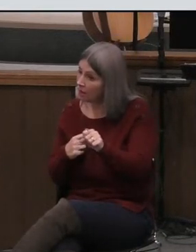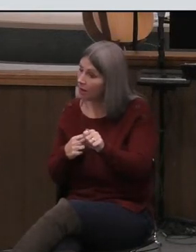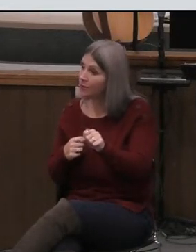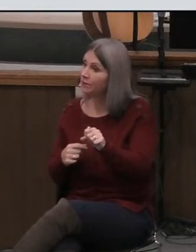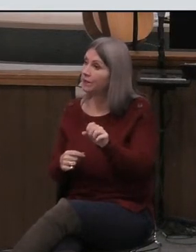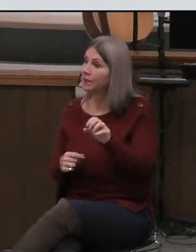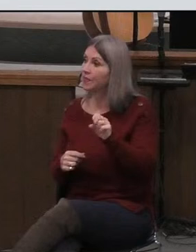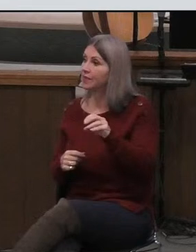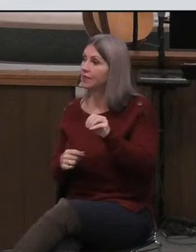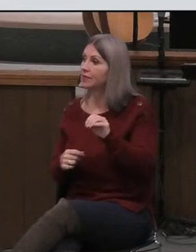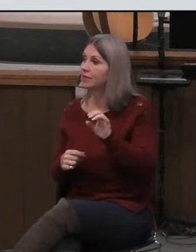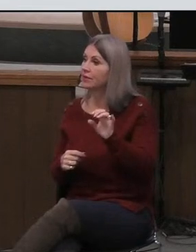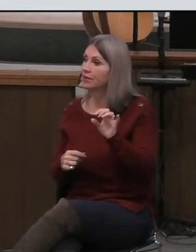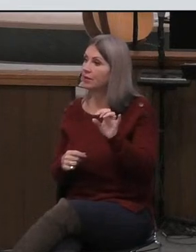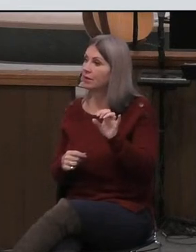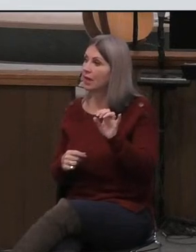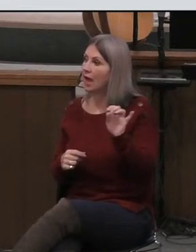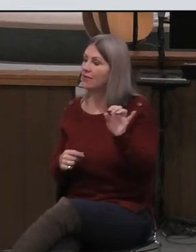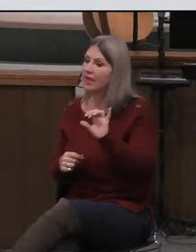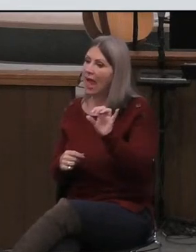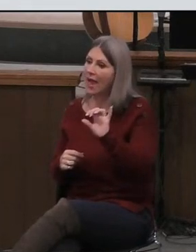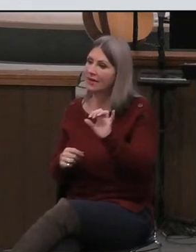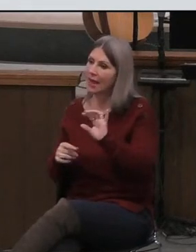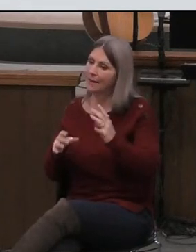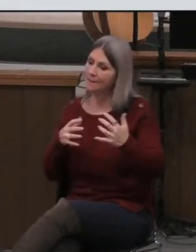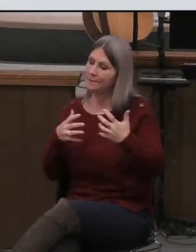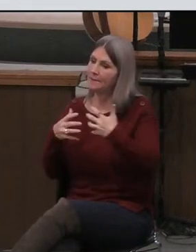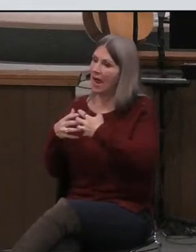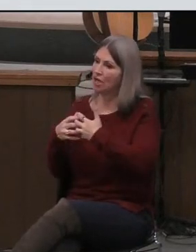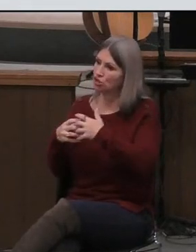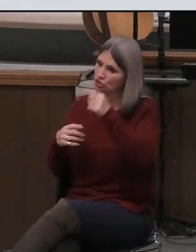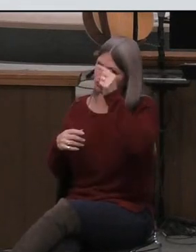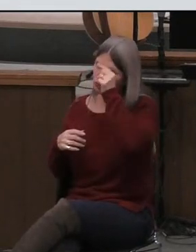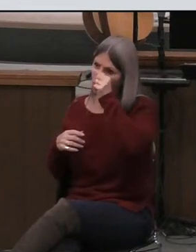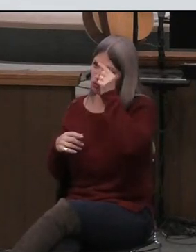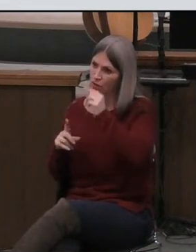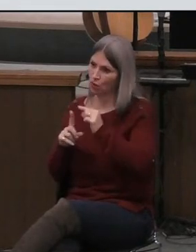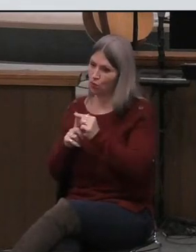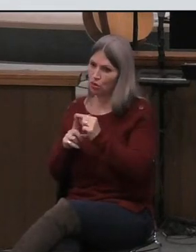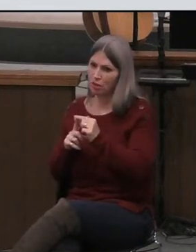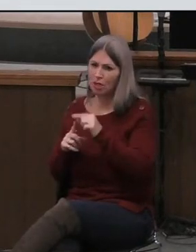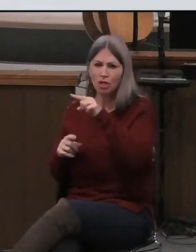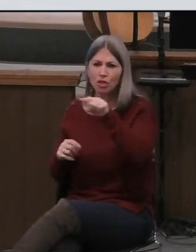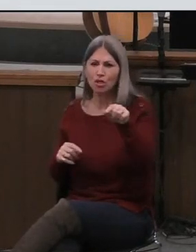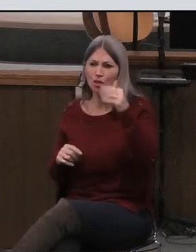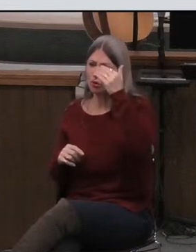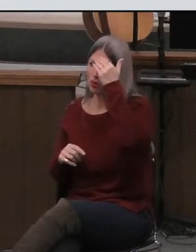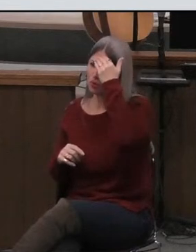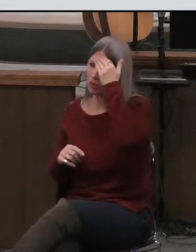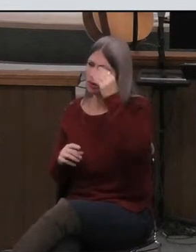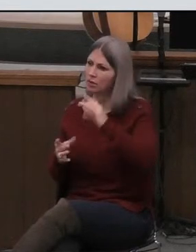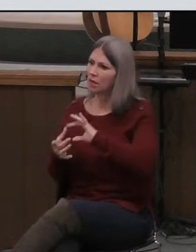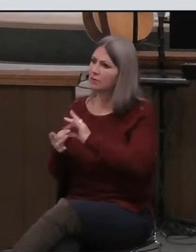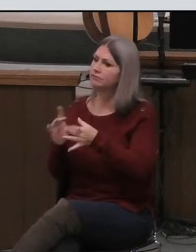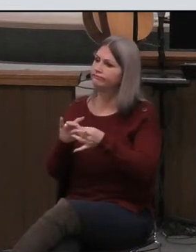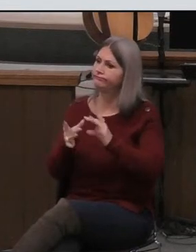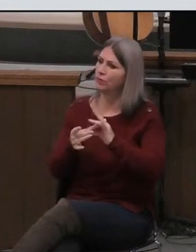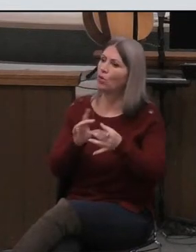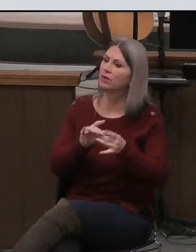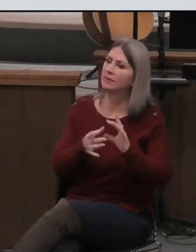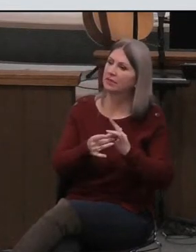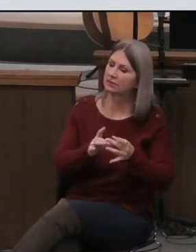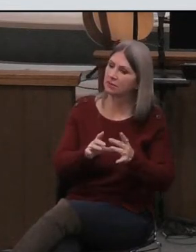is associated with the ancient Greek Olympics. Do you guys know what Greco-Roman wrestling